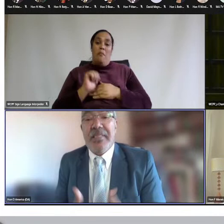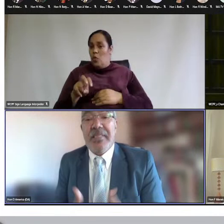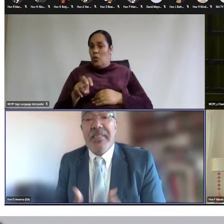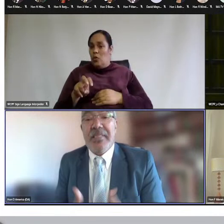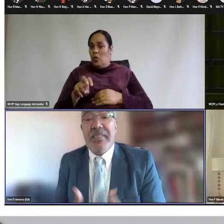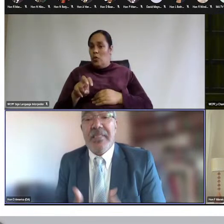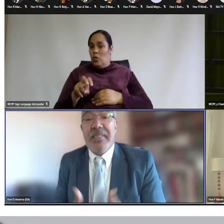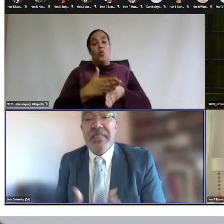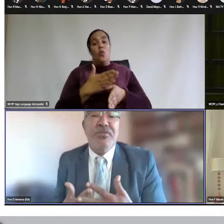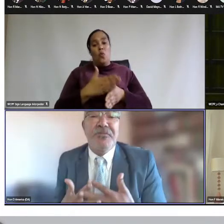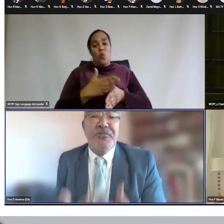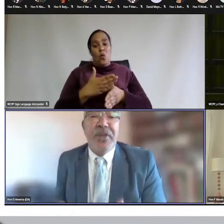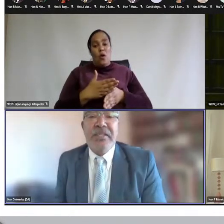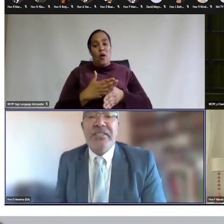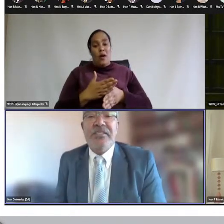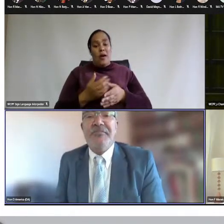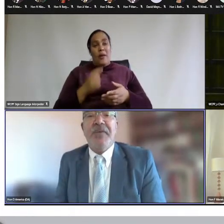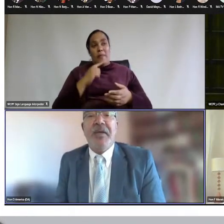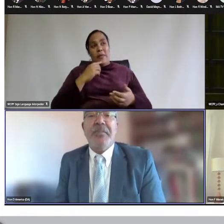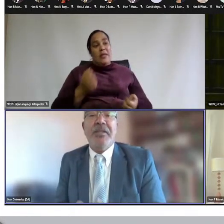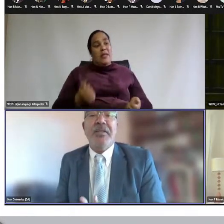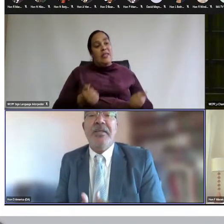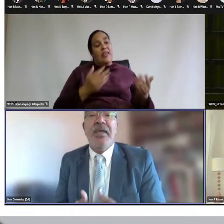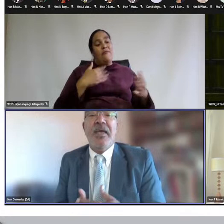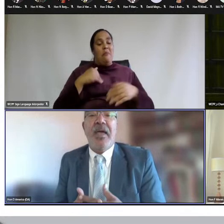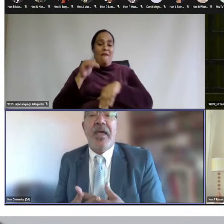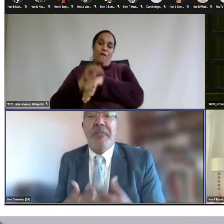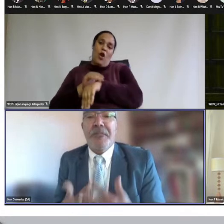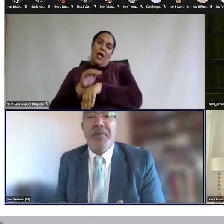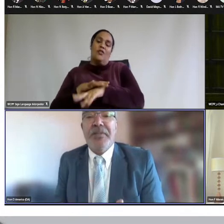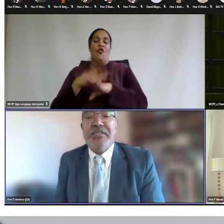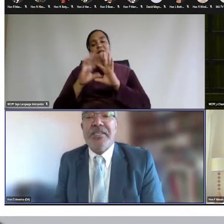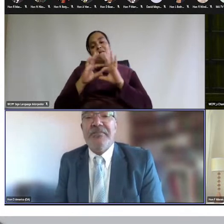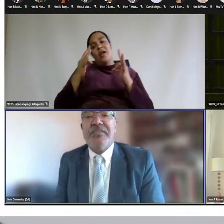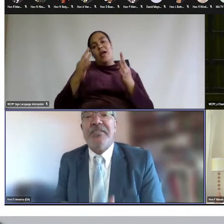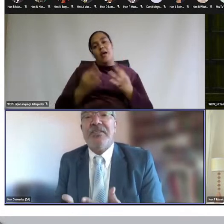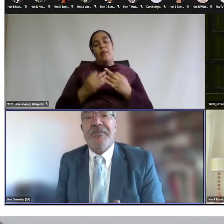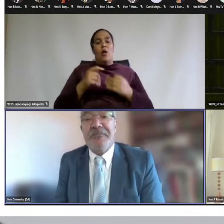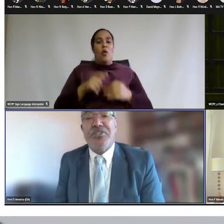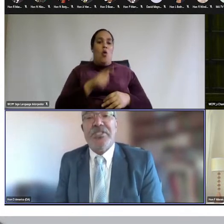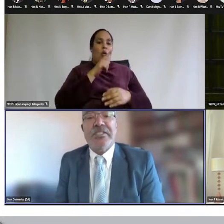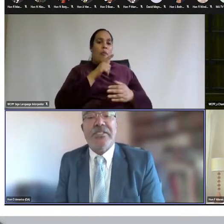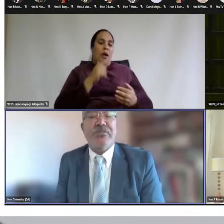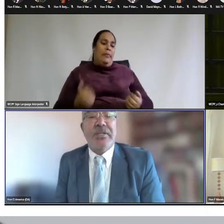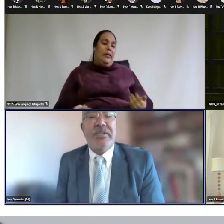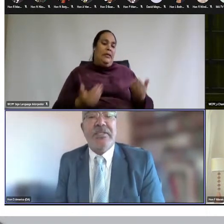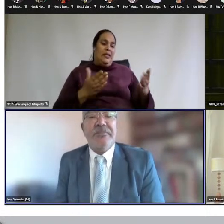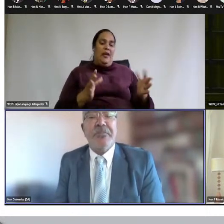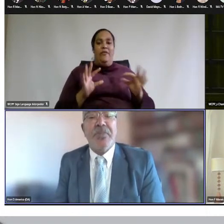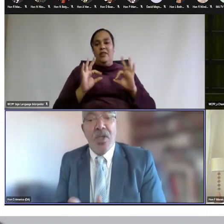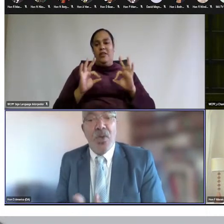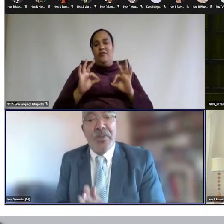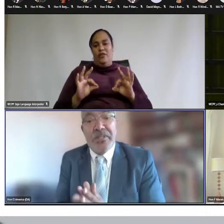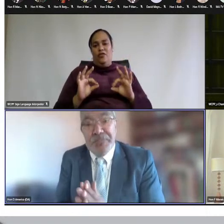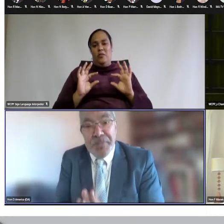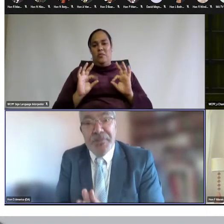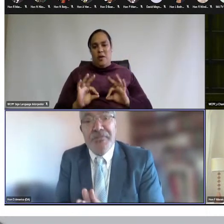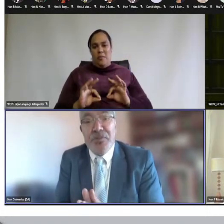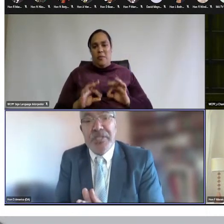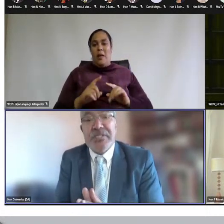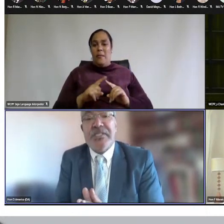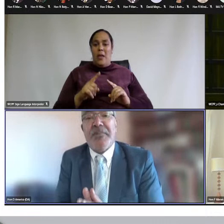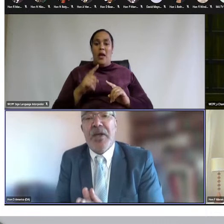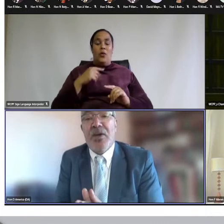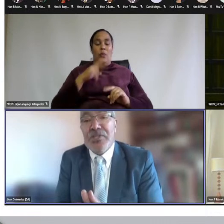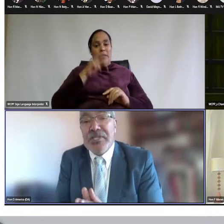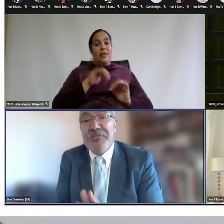jobs are not given to friends and family, and public services are efficiently rendered. When the people of